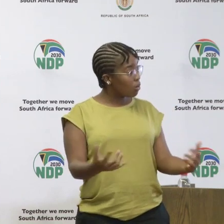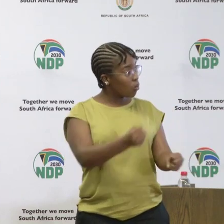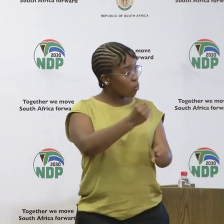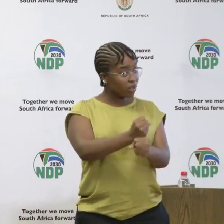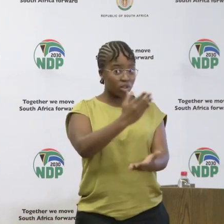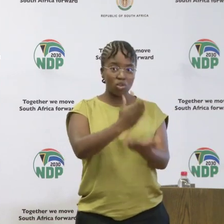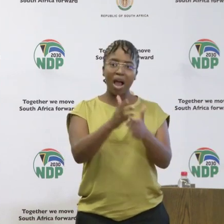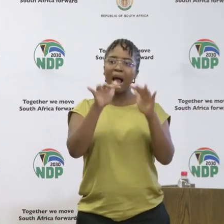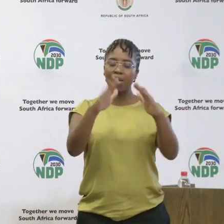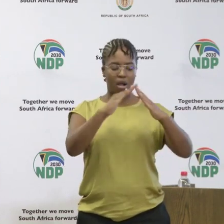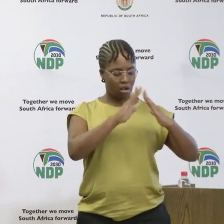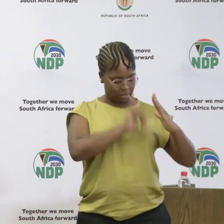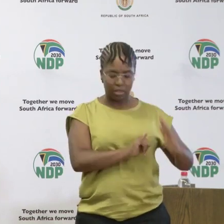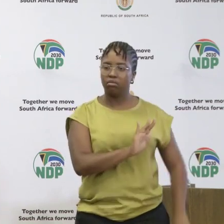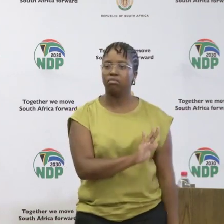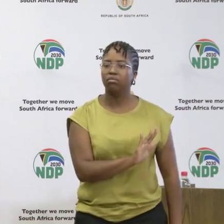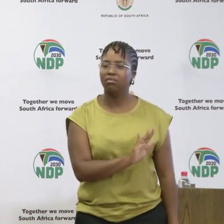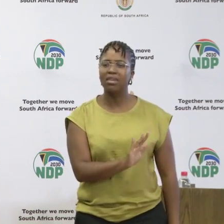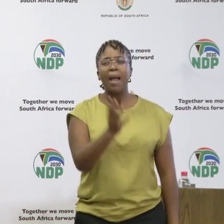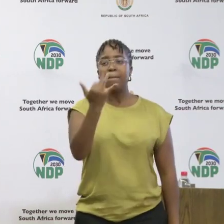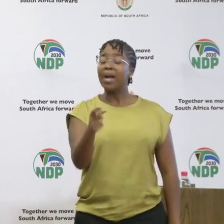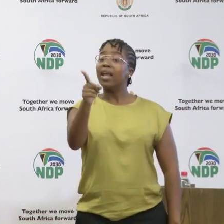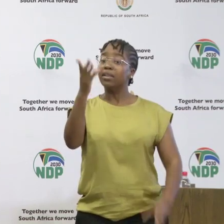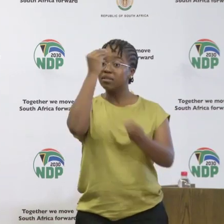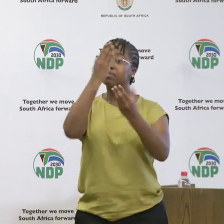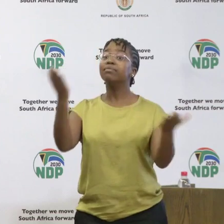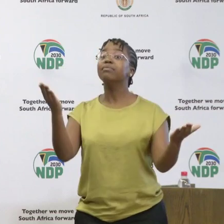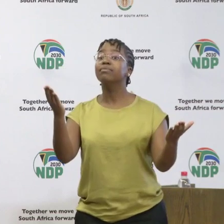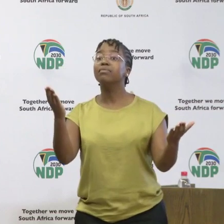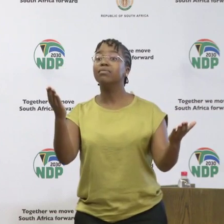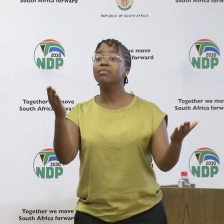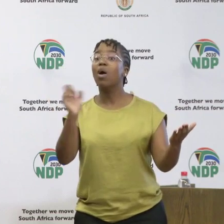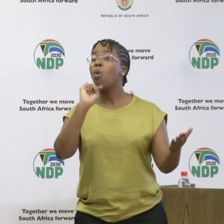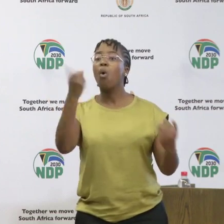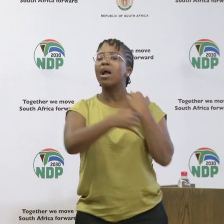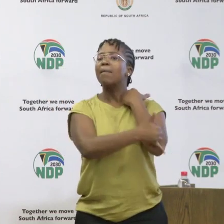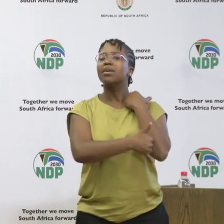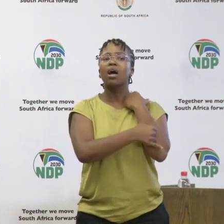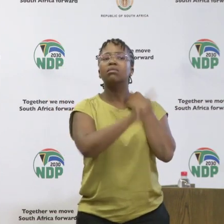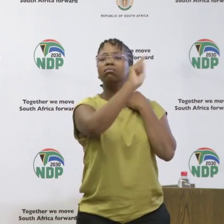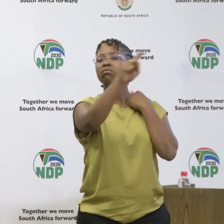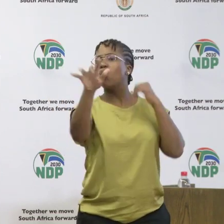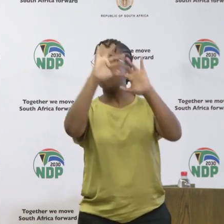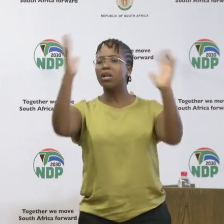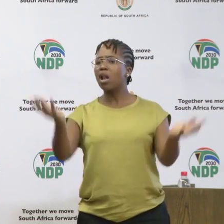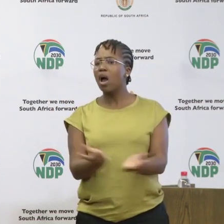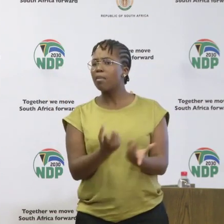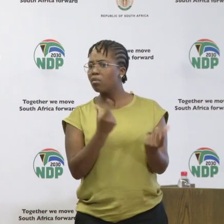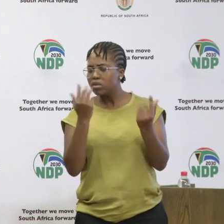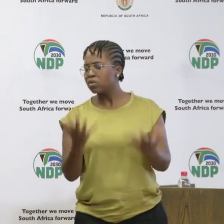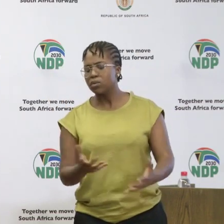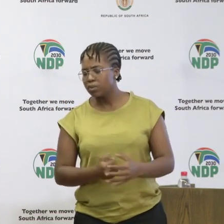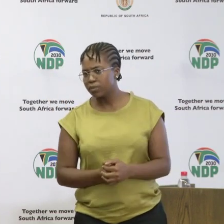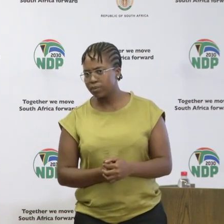our people stay at home. Now, that is the message, by the way, that all countries throughout the world are dishing